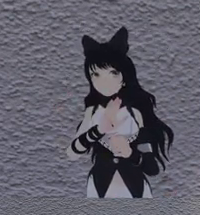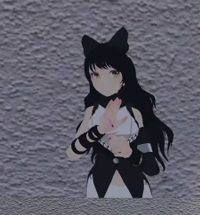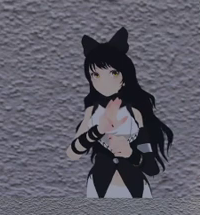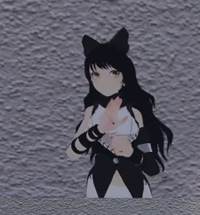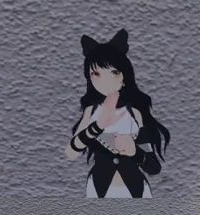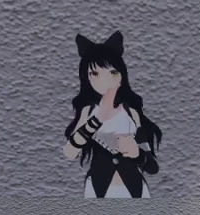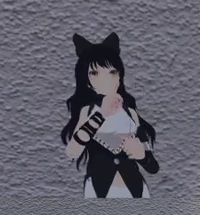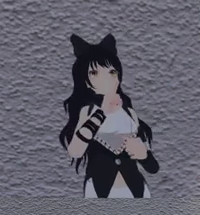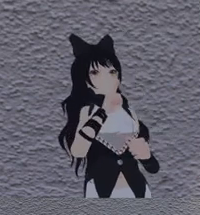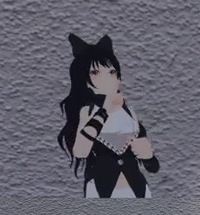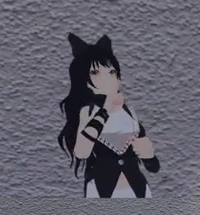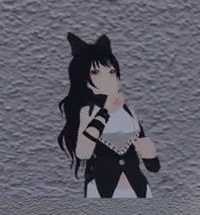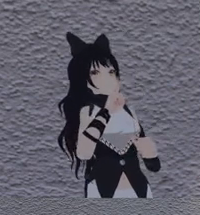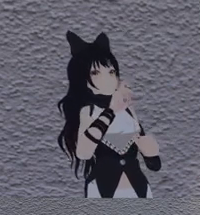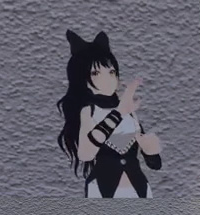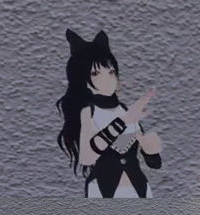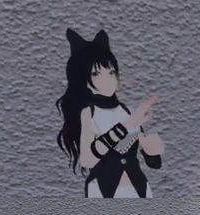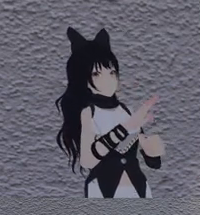Promise.